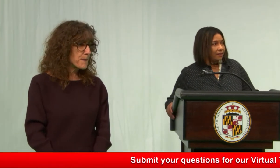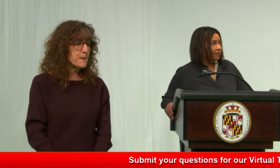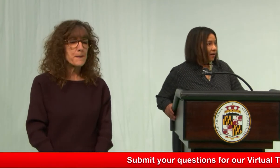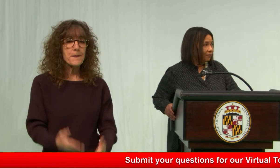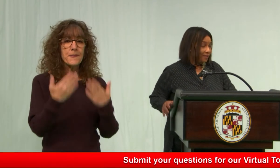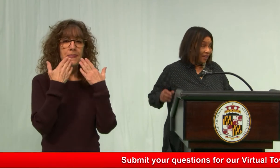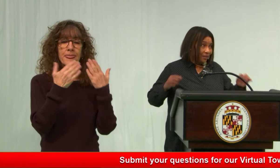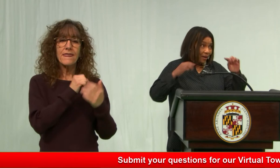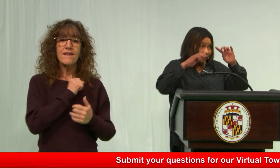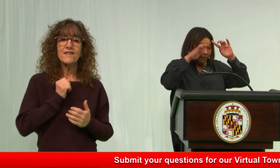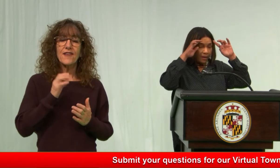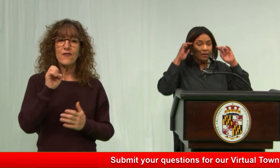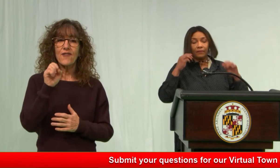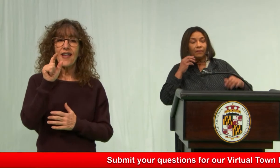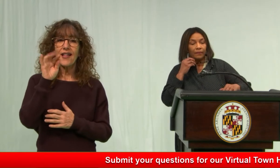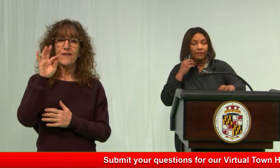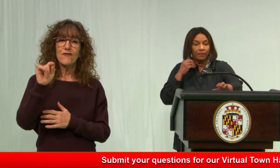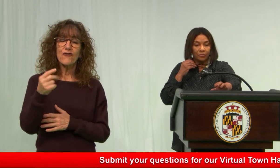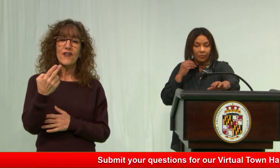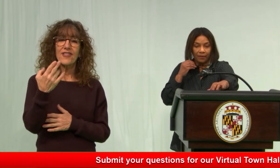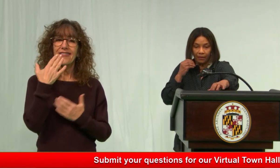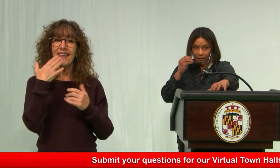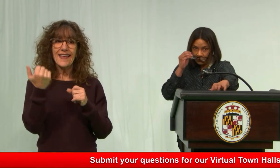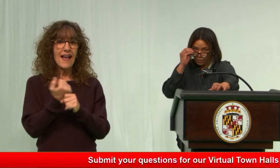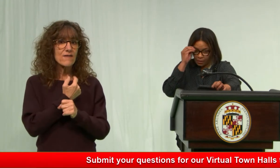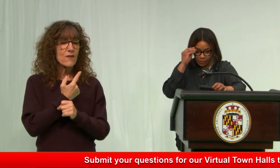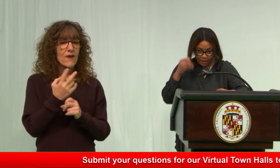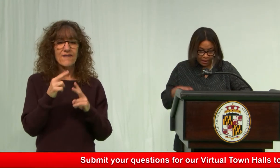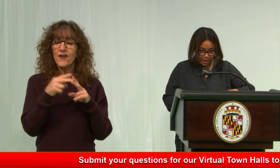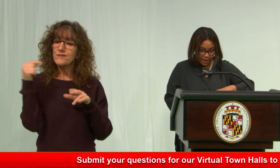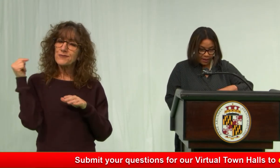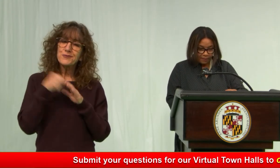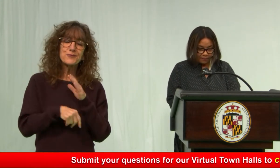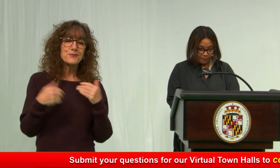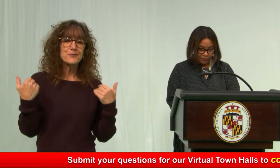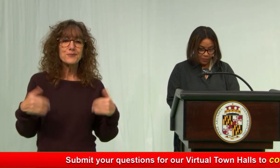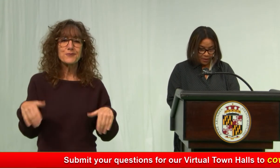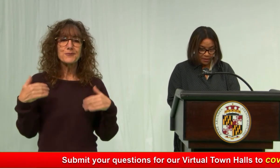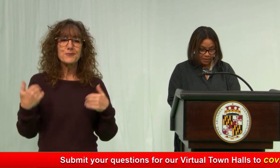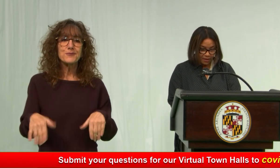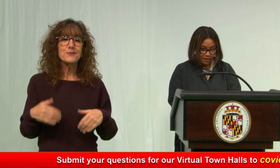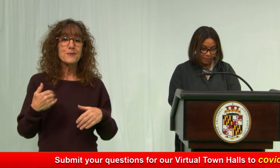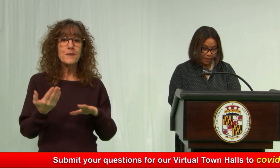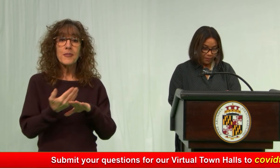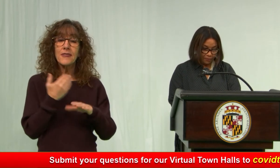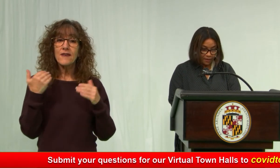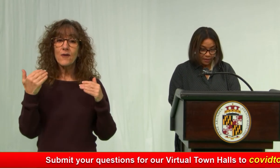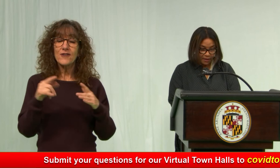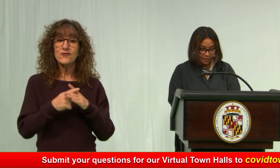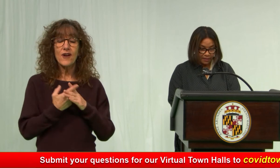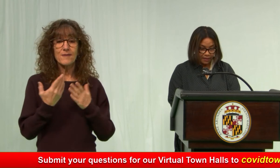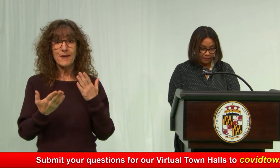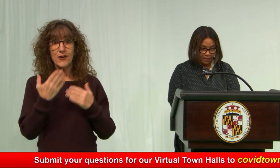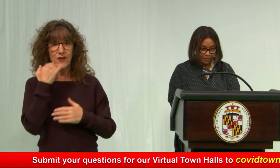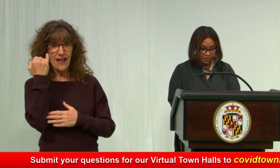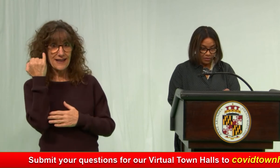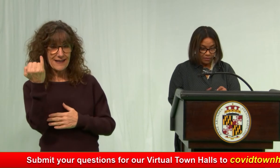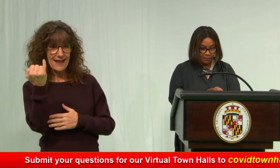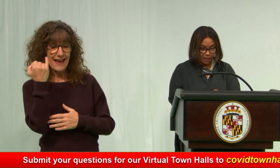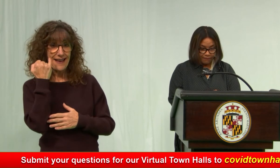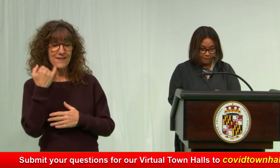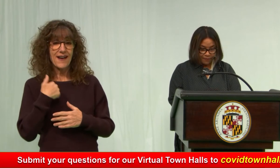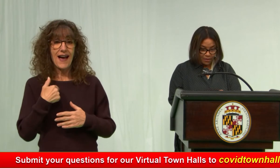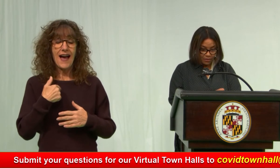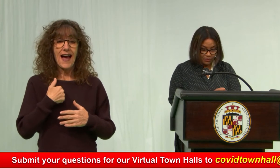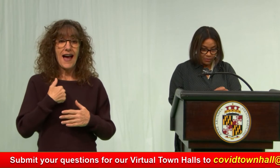Thank you, Senator Elford. Thank you, everybody. Those were very thorough. Before we get started, it might be a really good idea if I